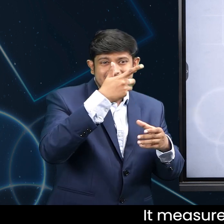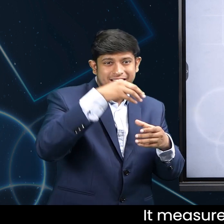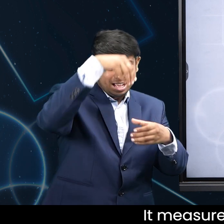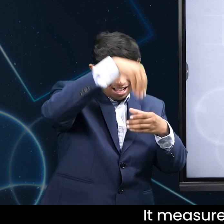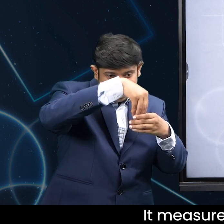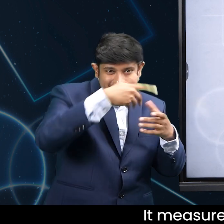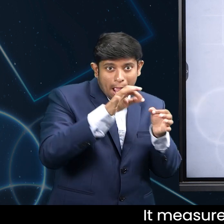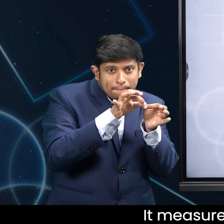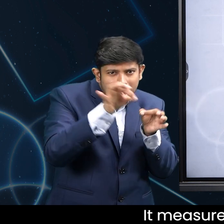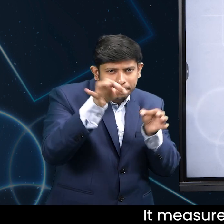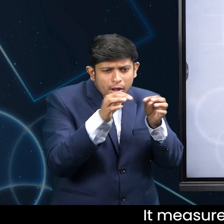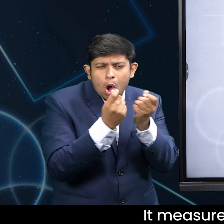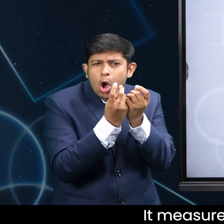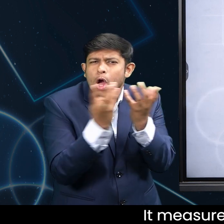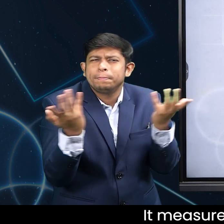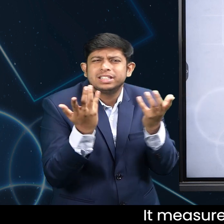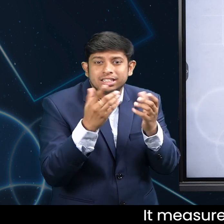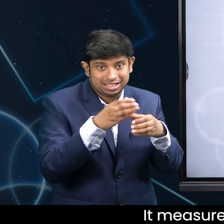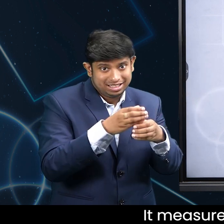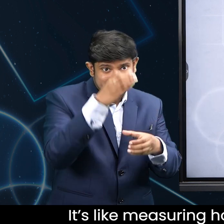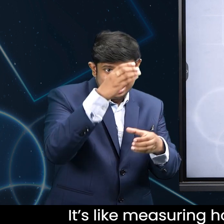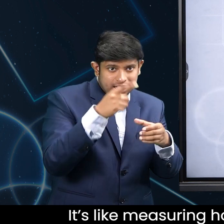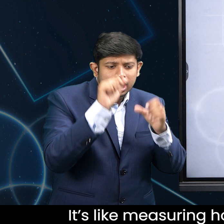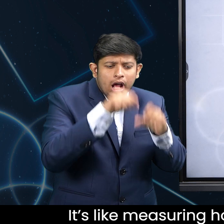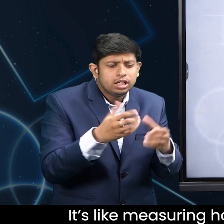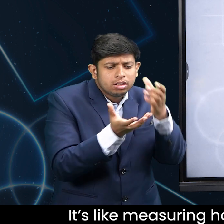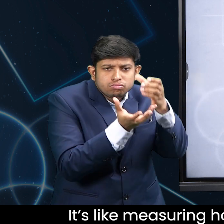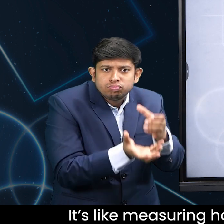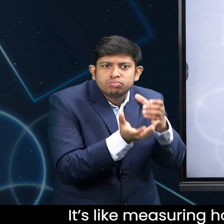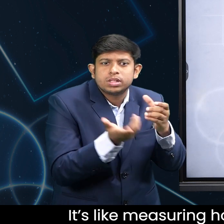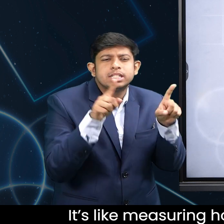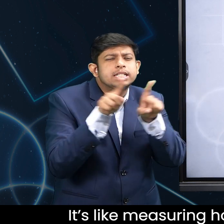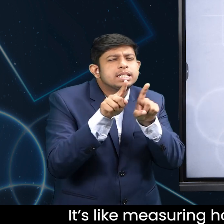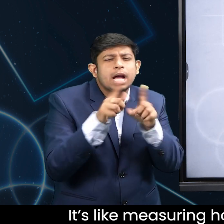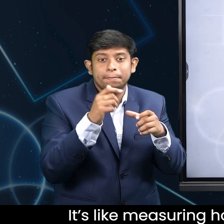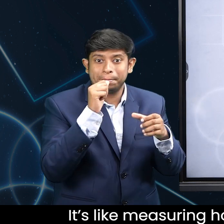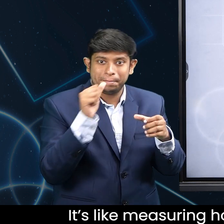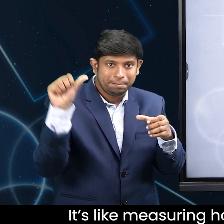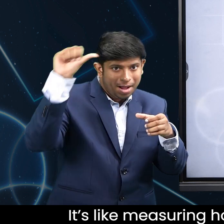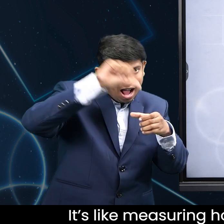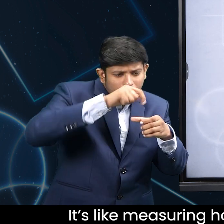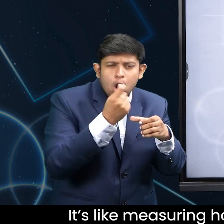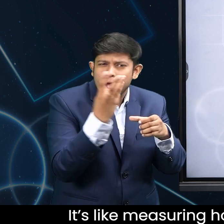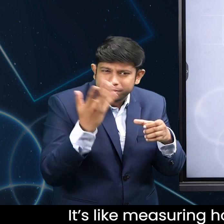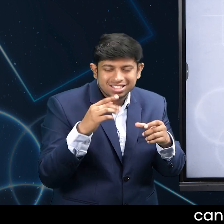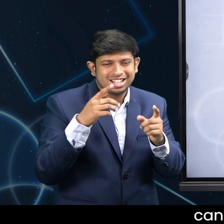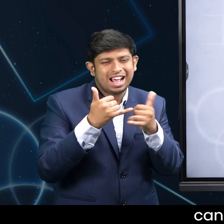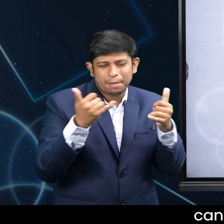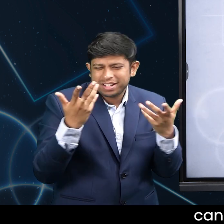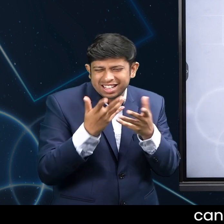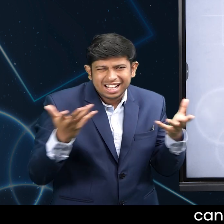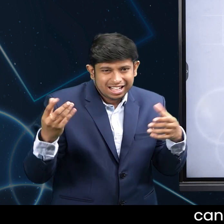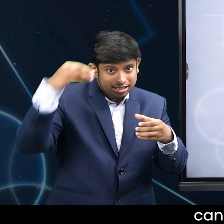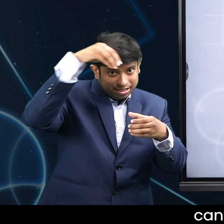It measures how much a cylinder can hold. It's like measuring how much water, toys or any other material